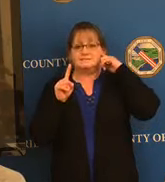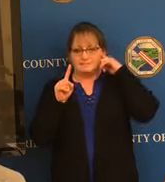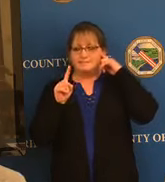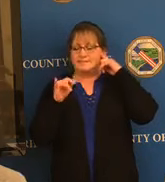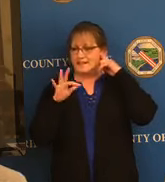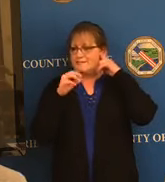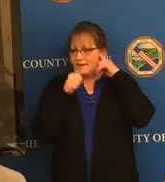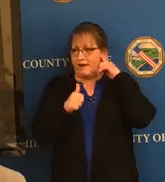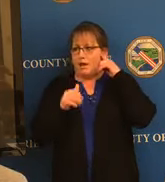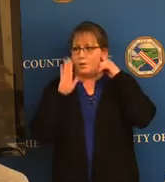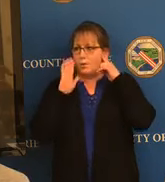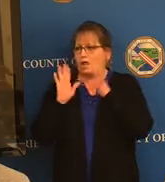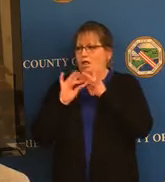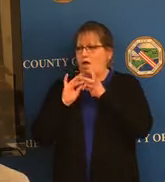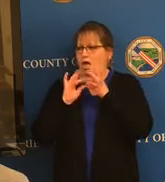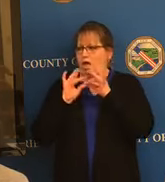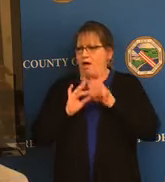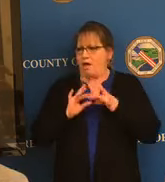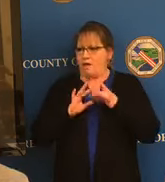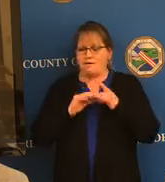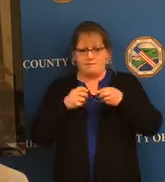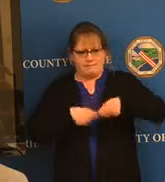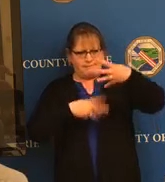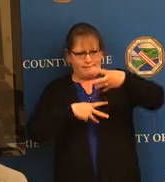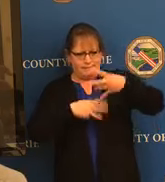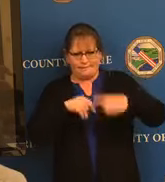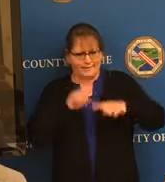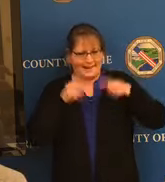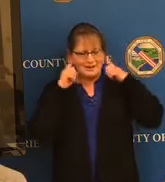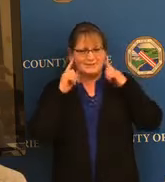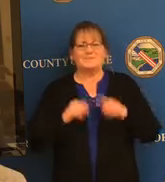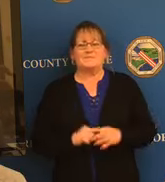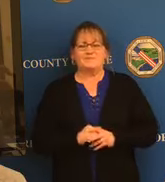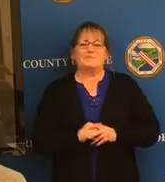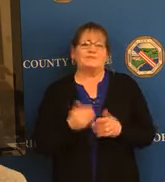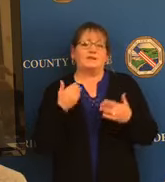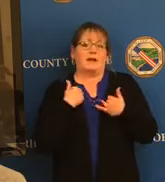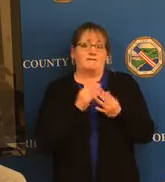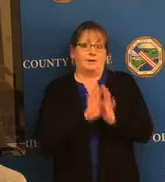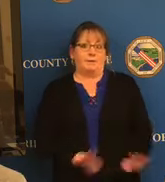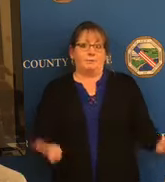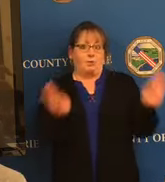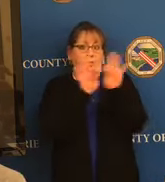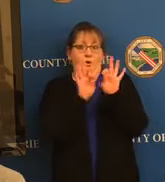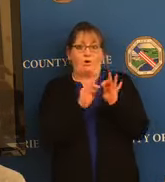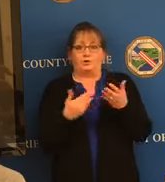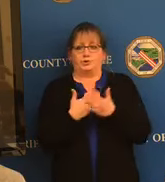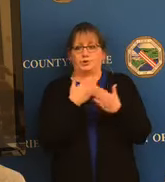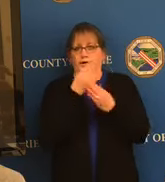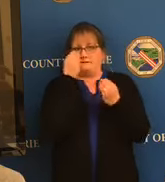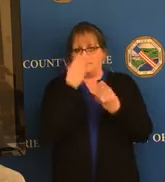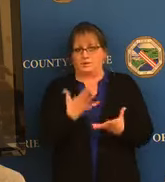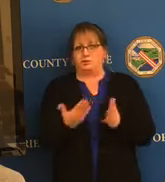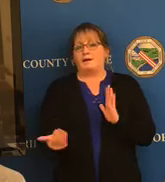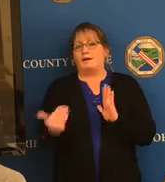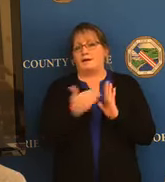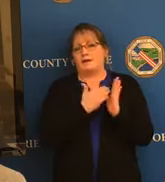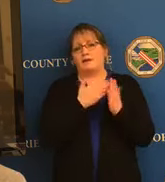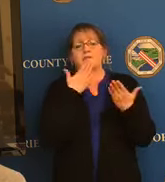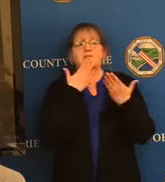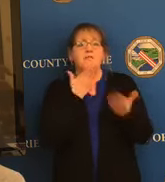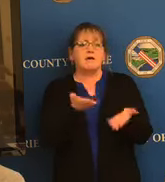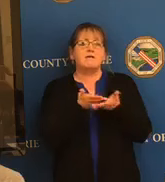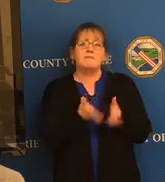working for us, so hopefully it's working for everyone at home. We've got some important updates, of course. Once again, I want to thank the public for